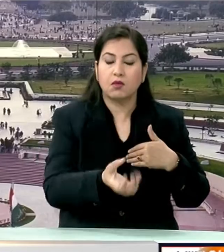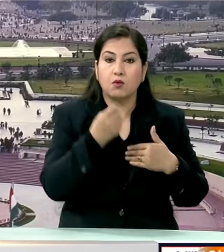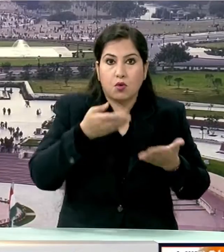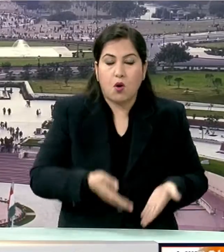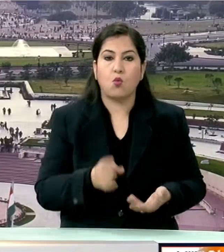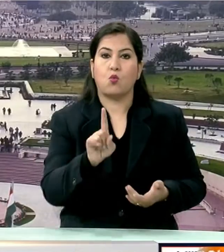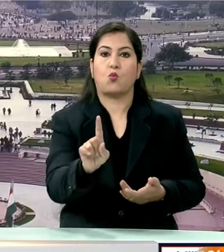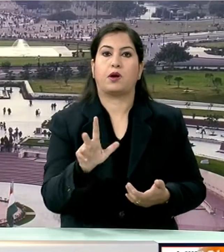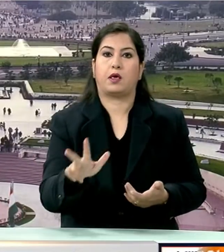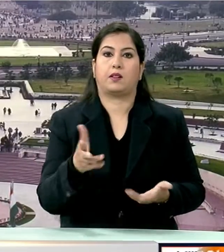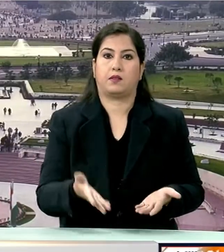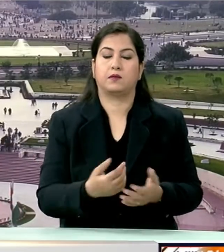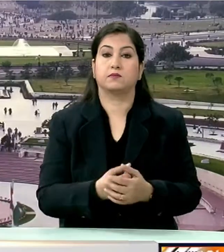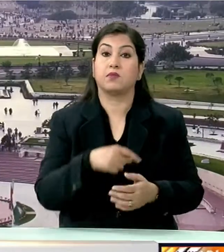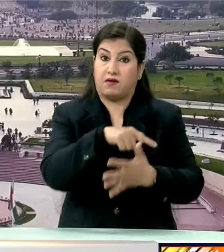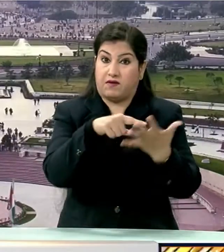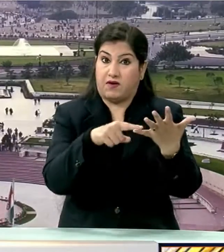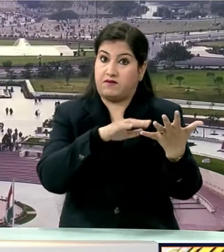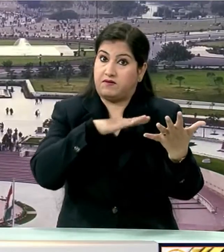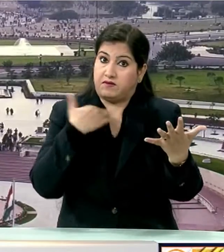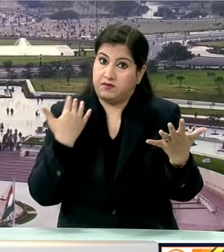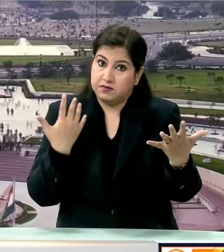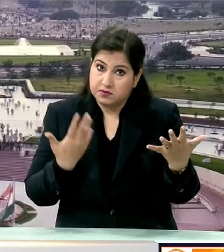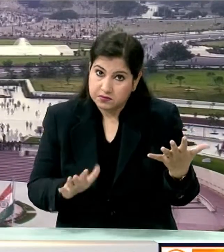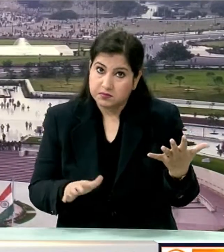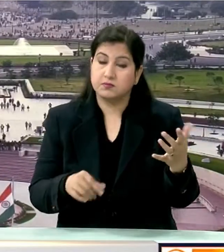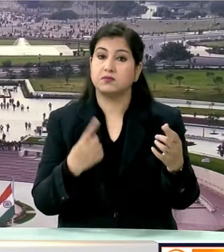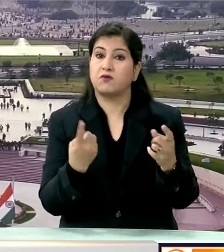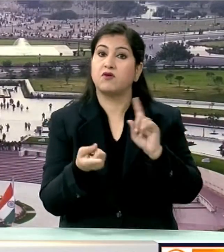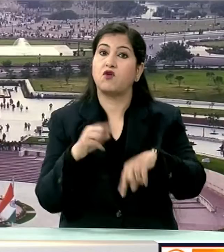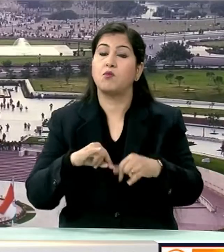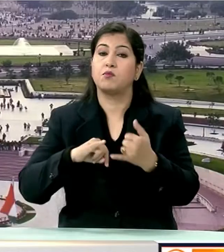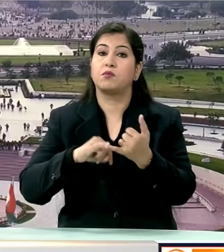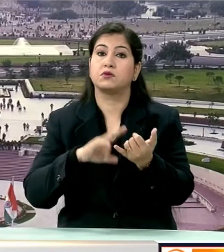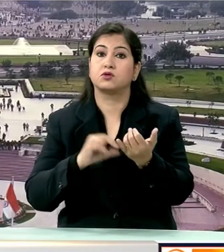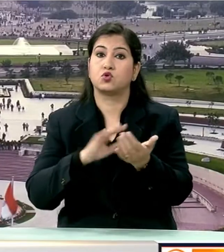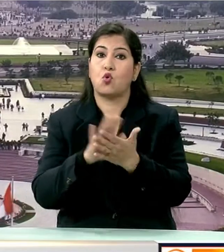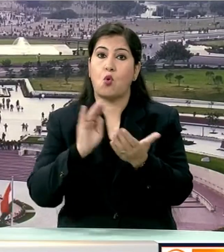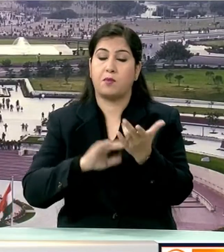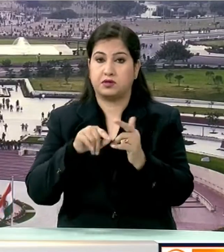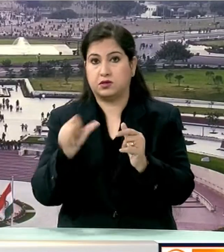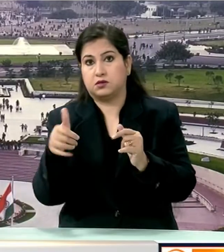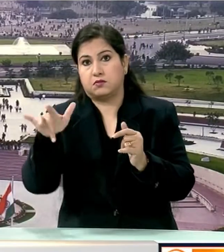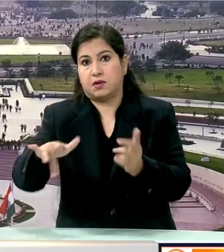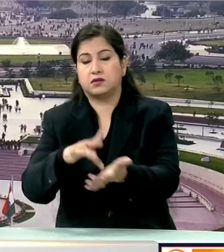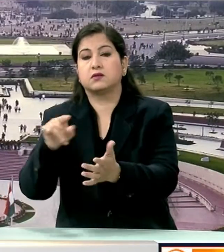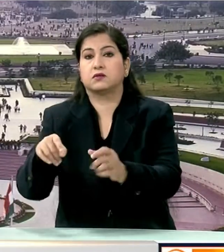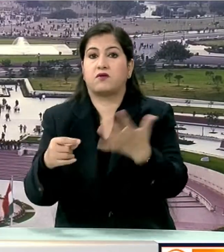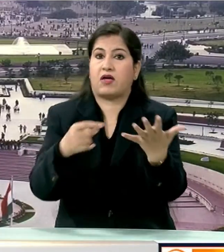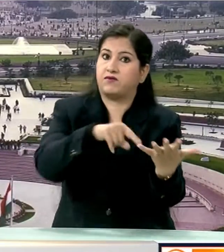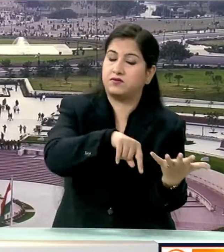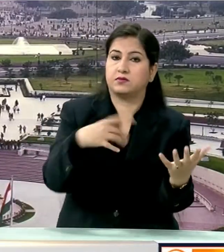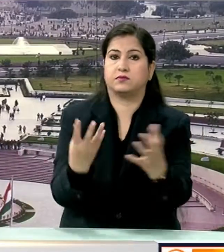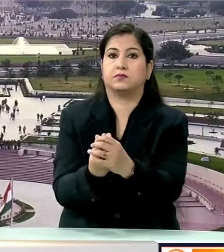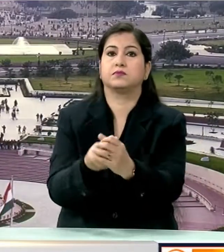now at 18. 5 of the deaths were in King County and 1 from Snohomish County, also in the Puget Sound